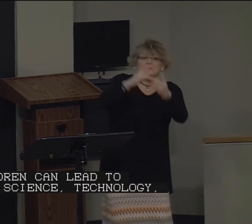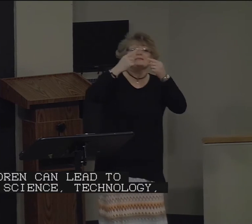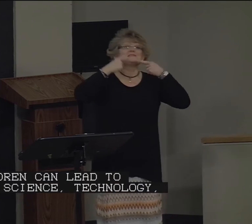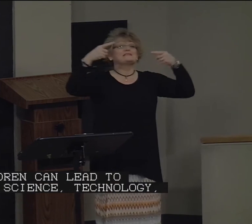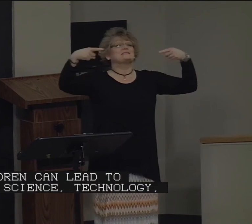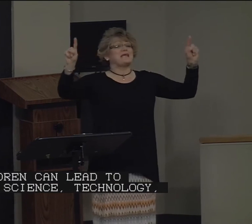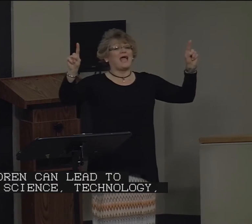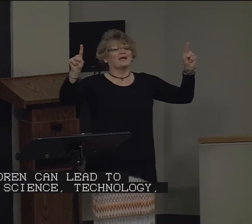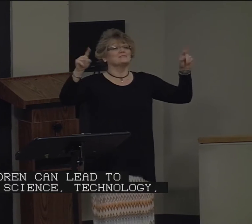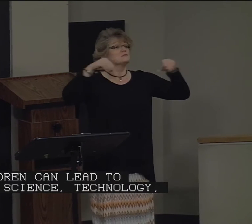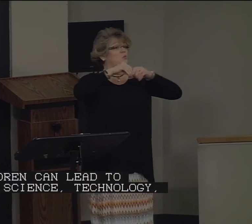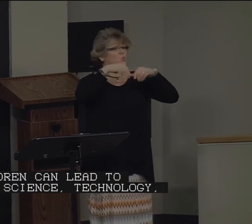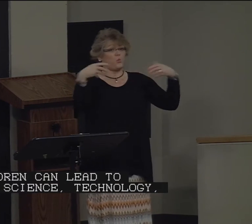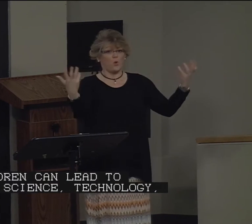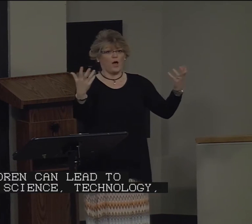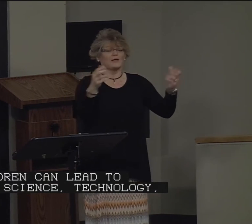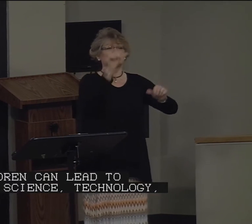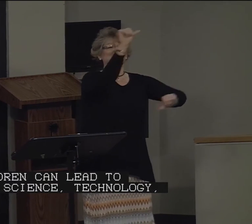and math.